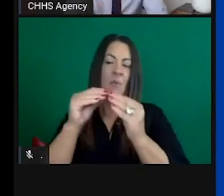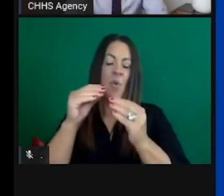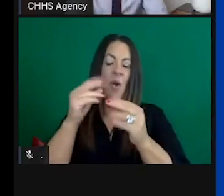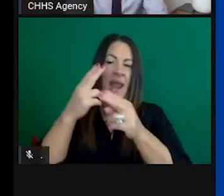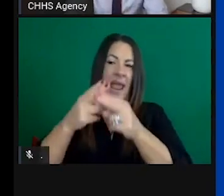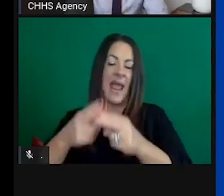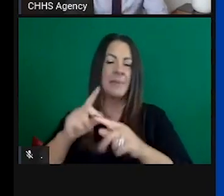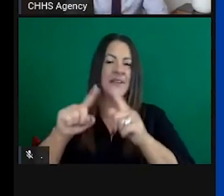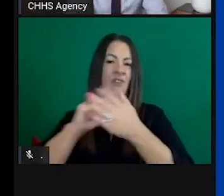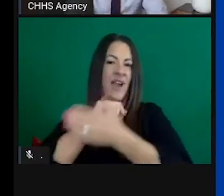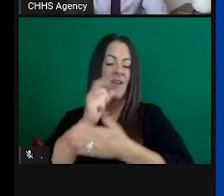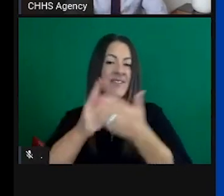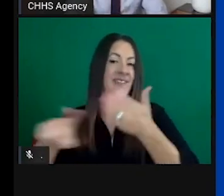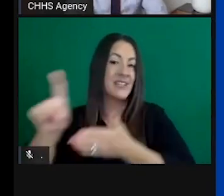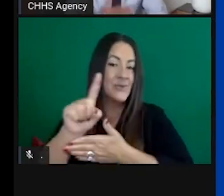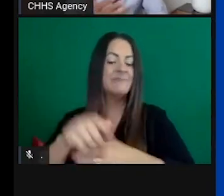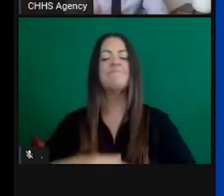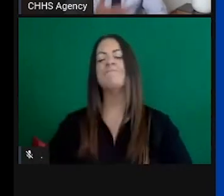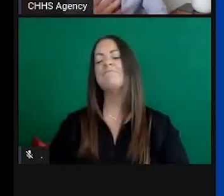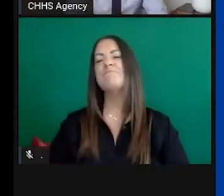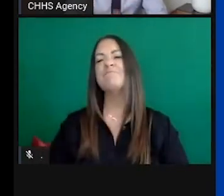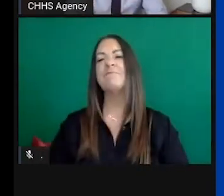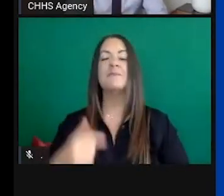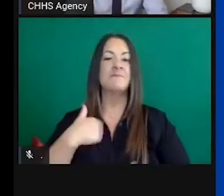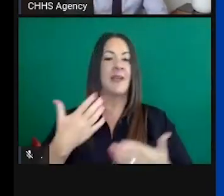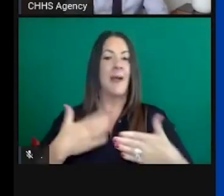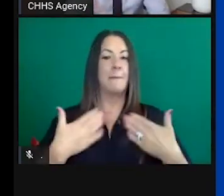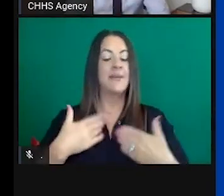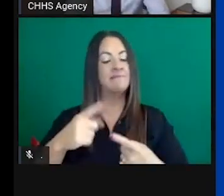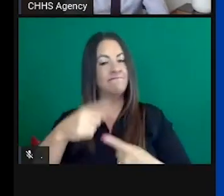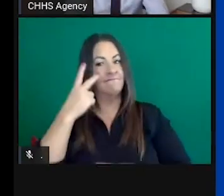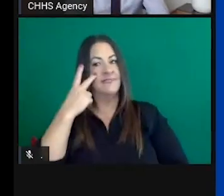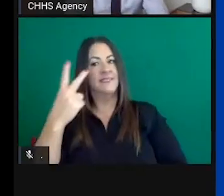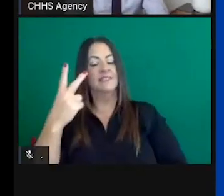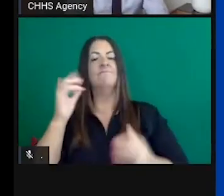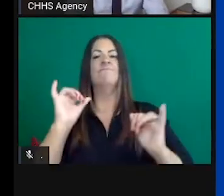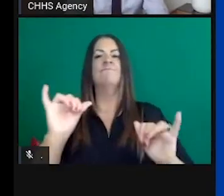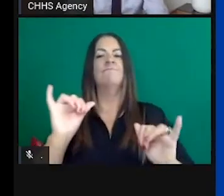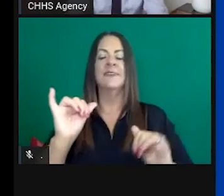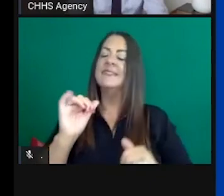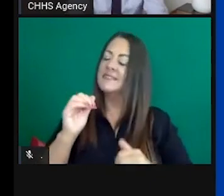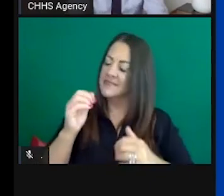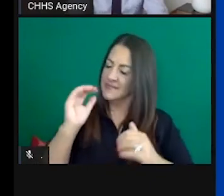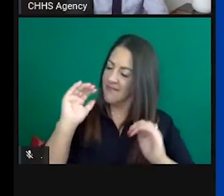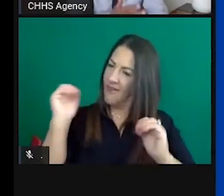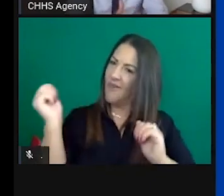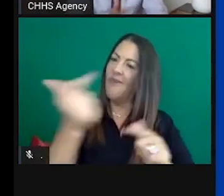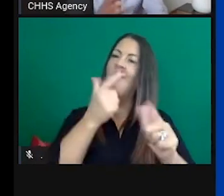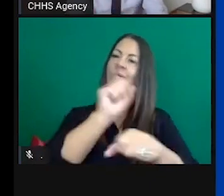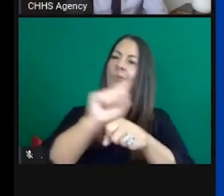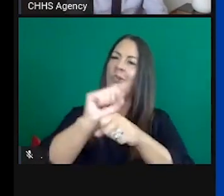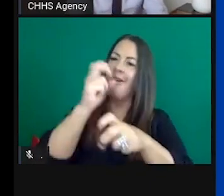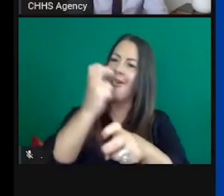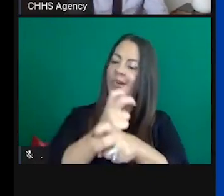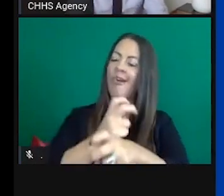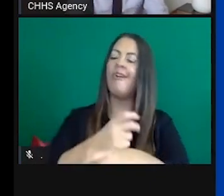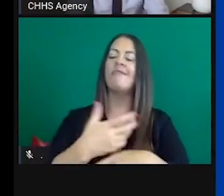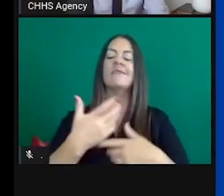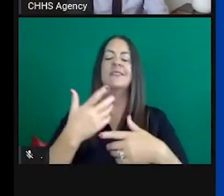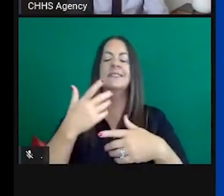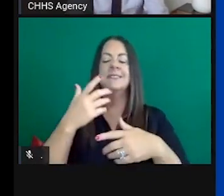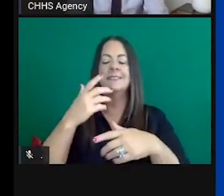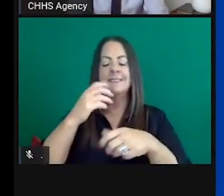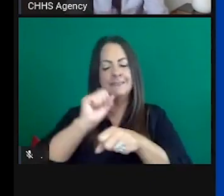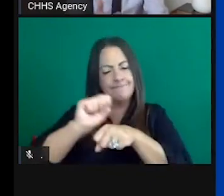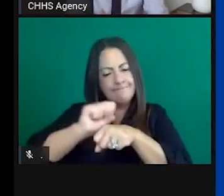this highlights, and we're happy to see the sort of fruits of the labor in this strategy, that counties do